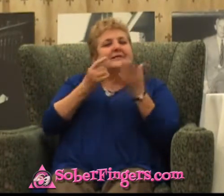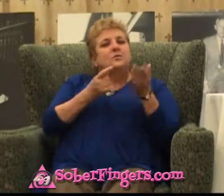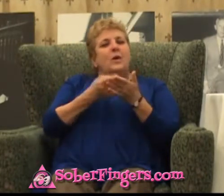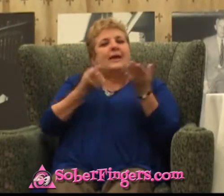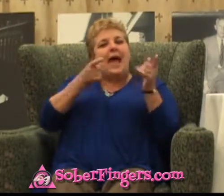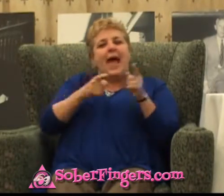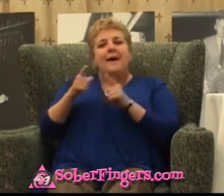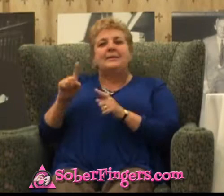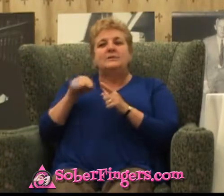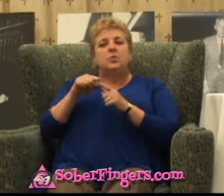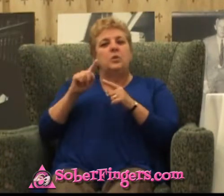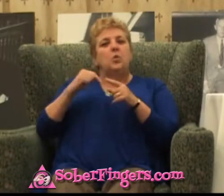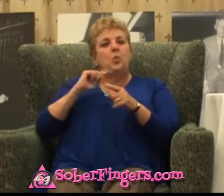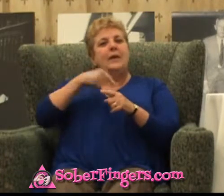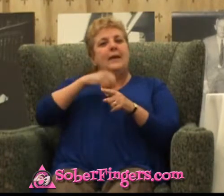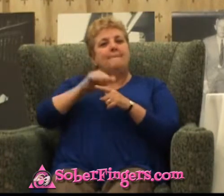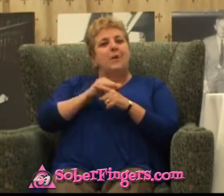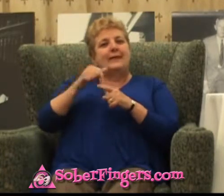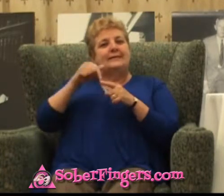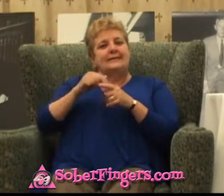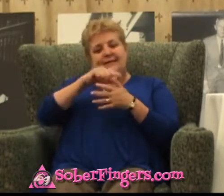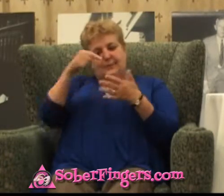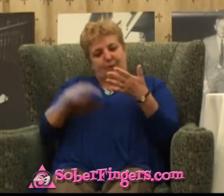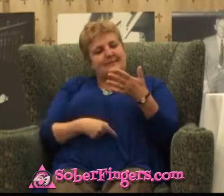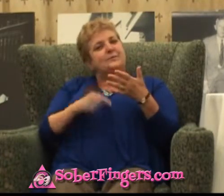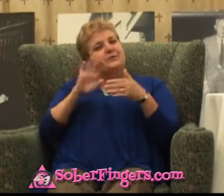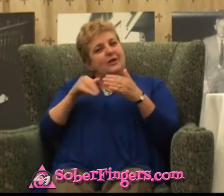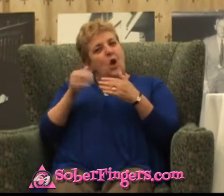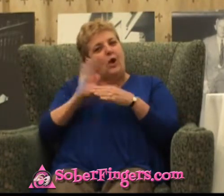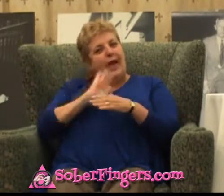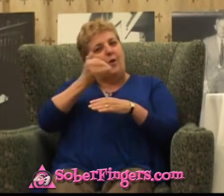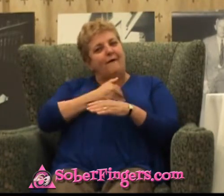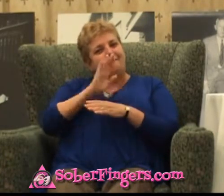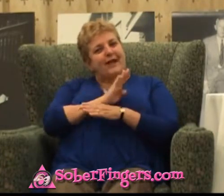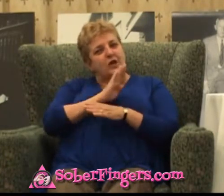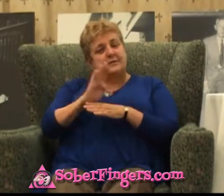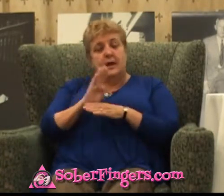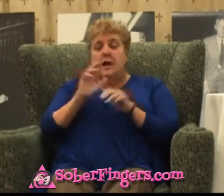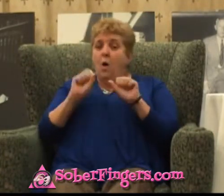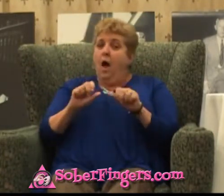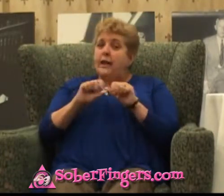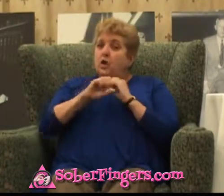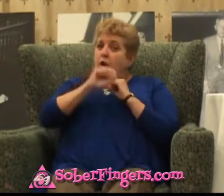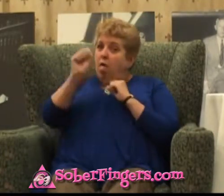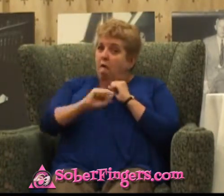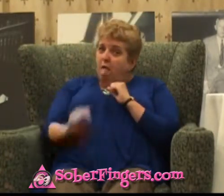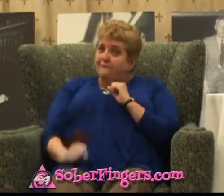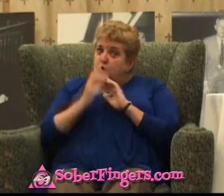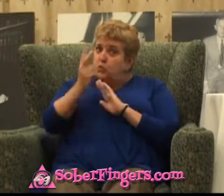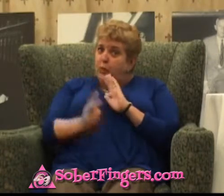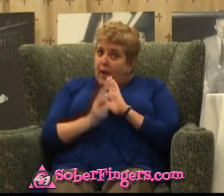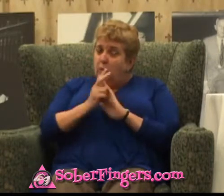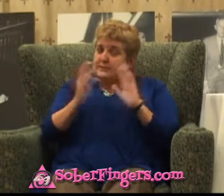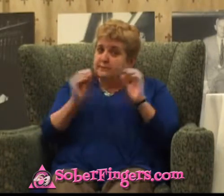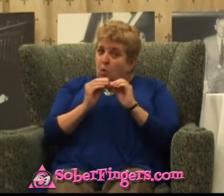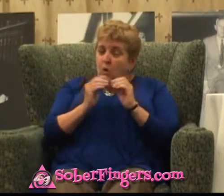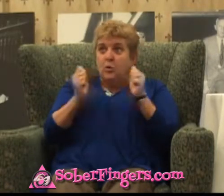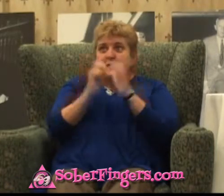these principles in all my affairs. You know, I could go on for another 2 hours with the stories that have happened to